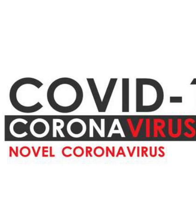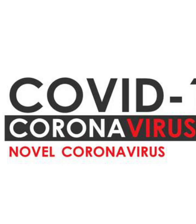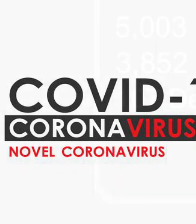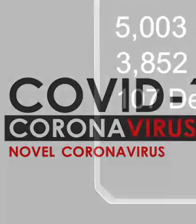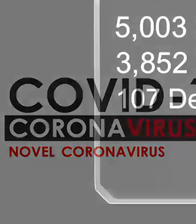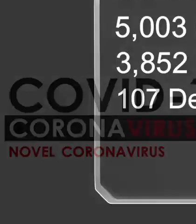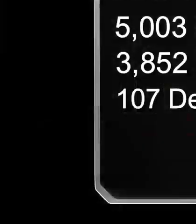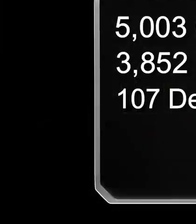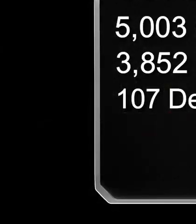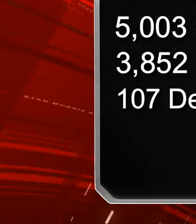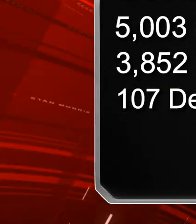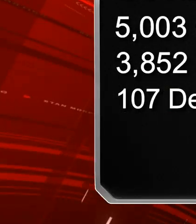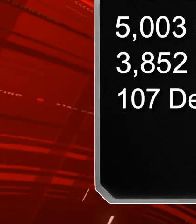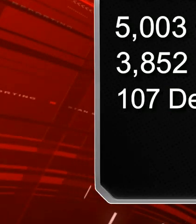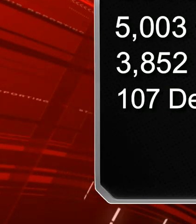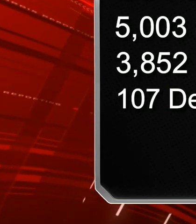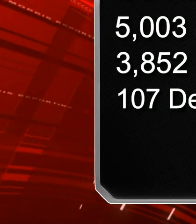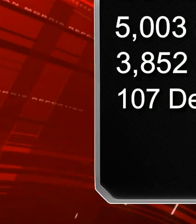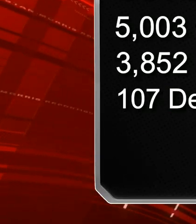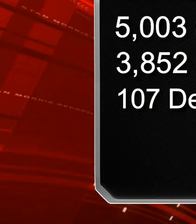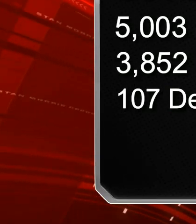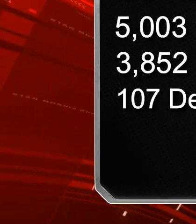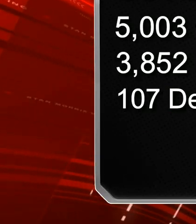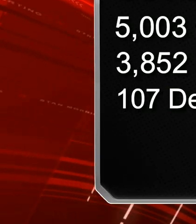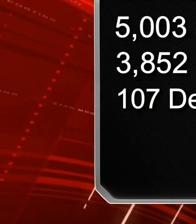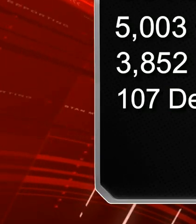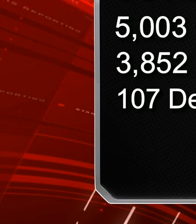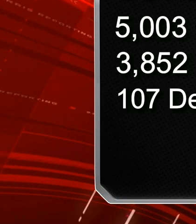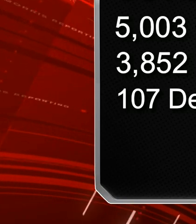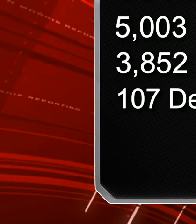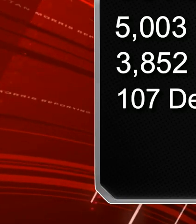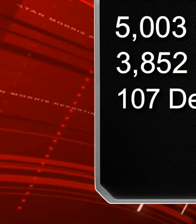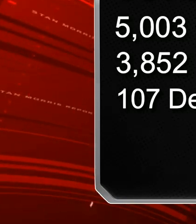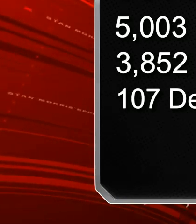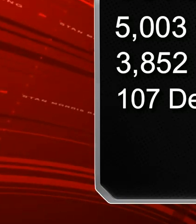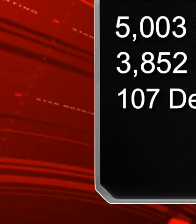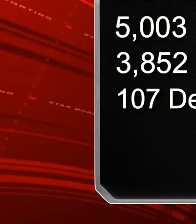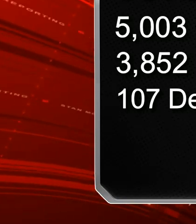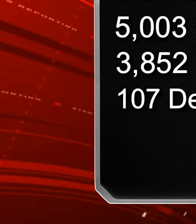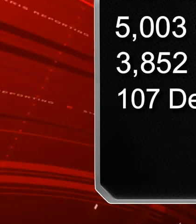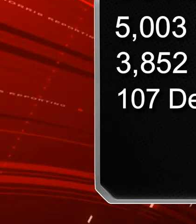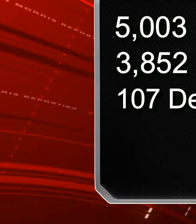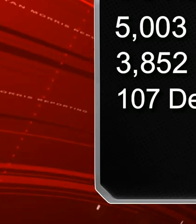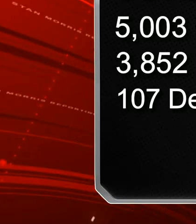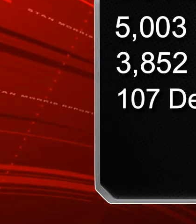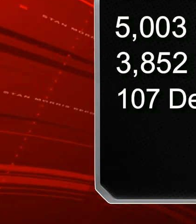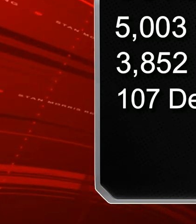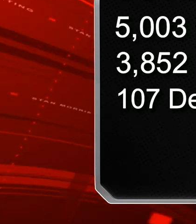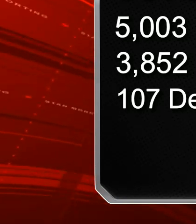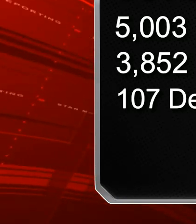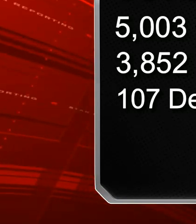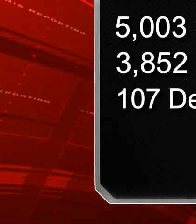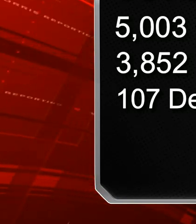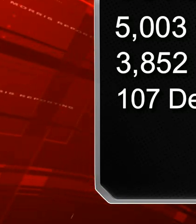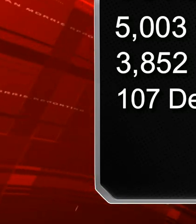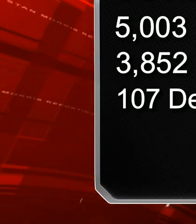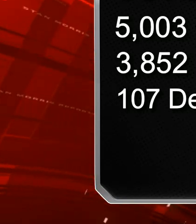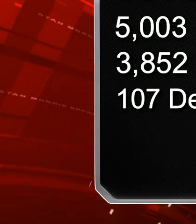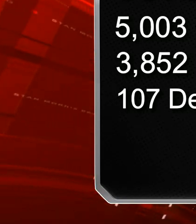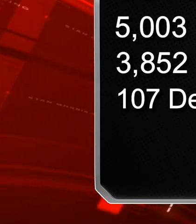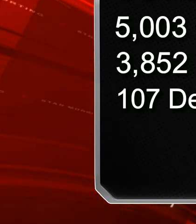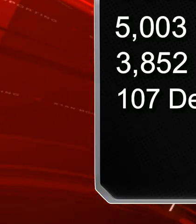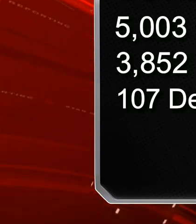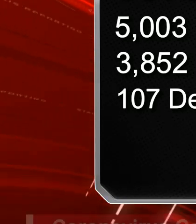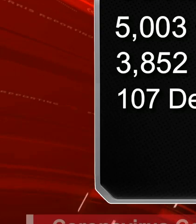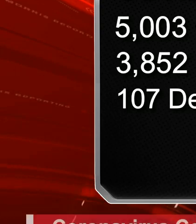talk about are for Arkansas, and the cumulative numbers, 5,003. That's the number that's on the Arkansas Department of Health's map right